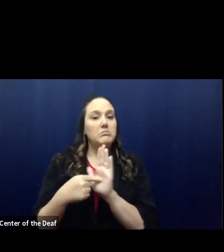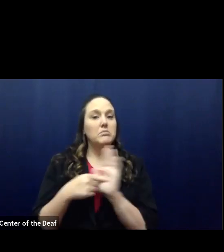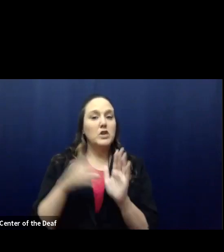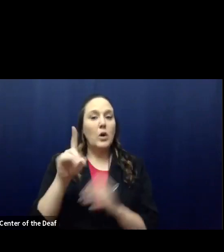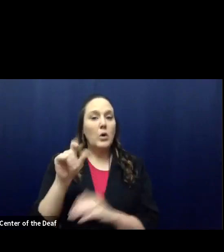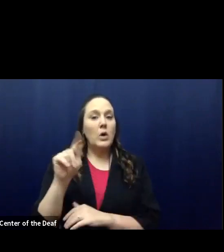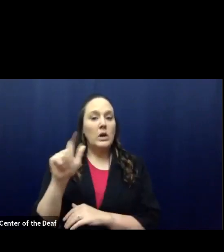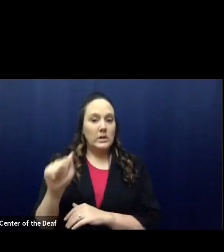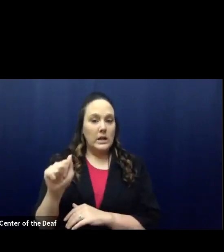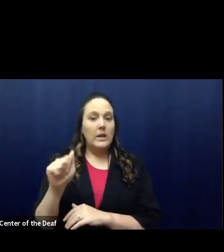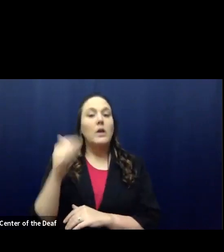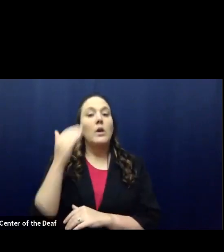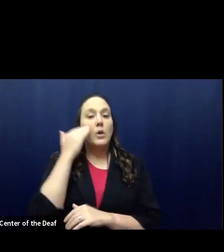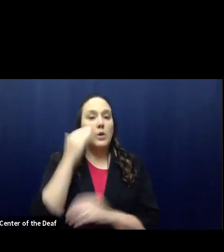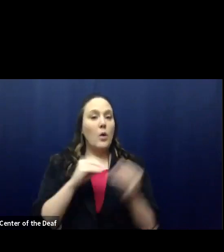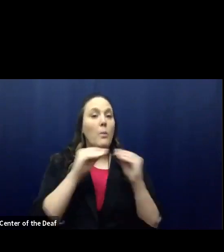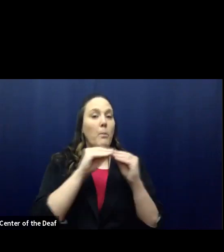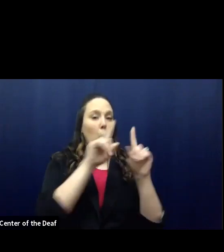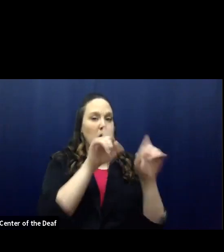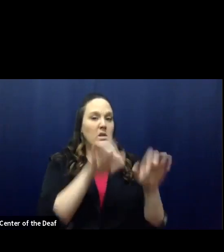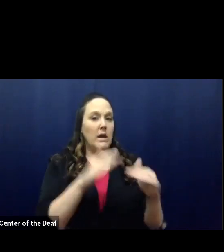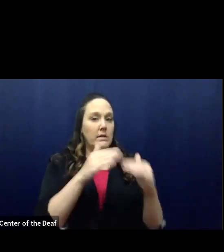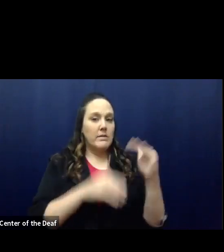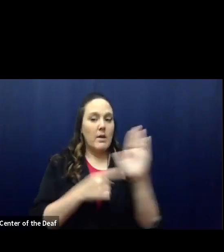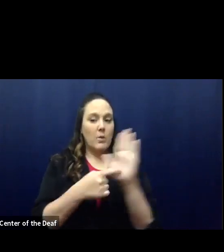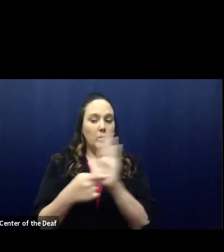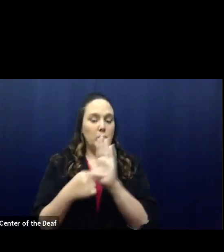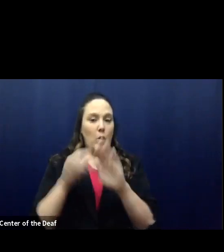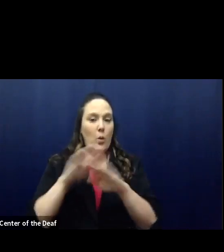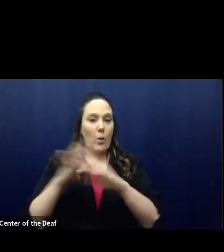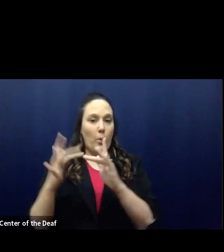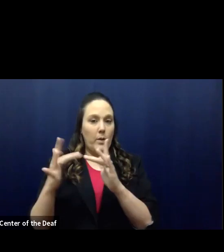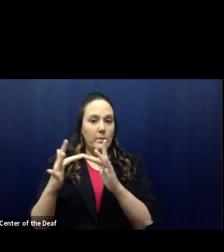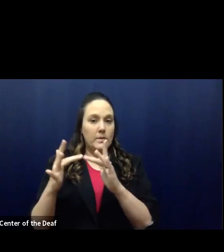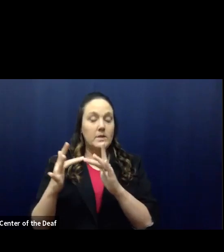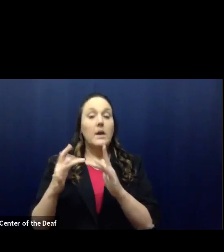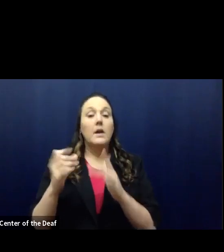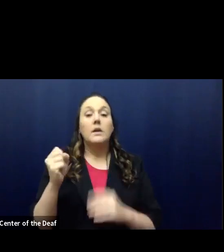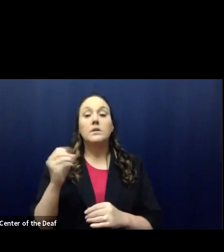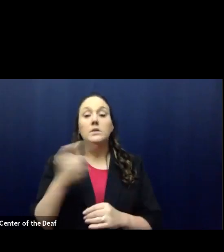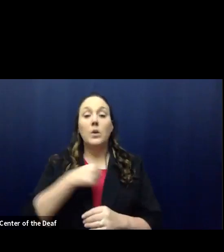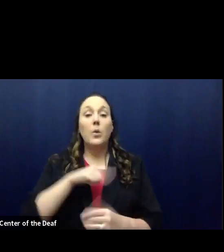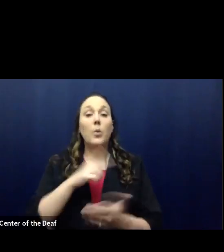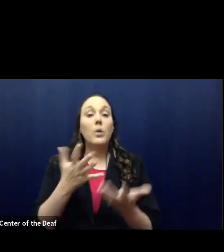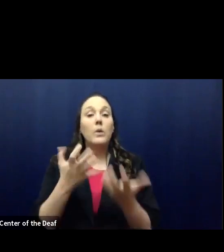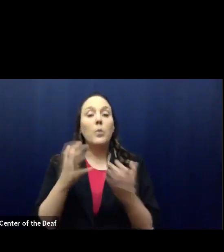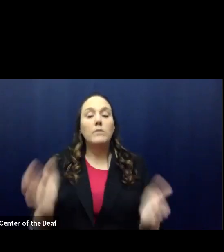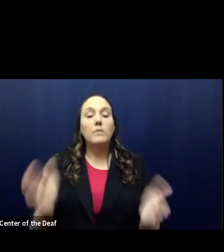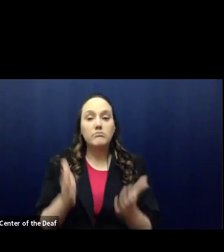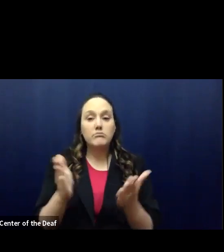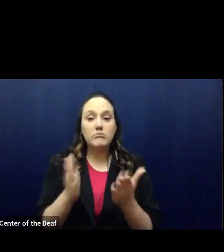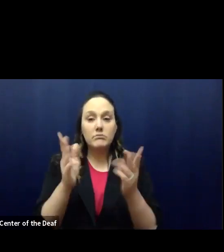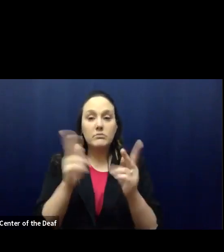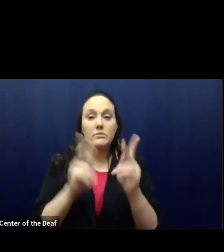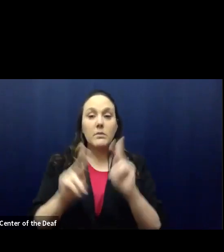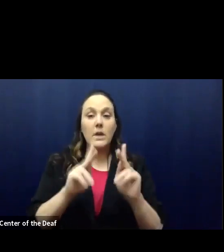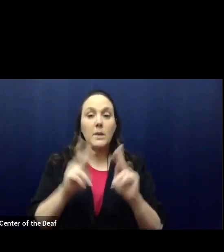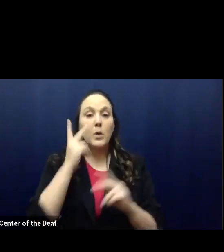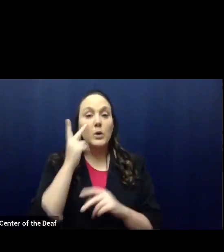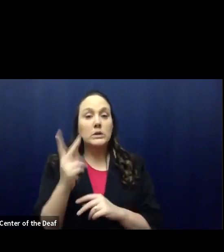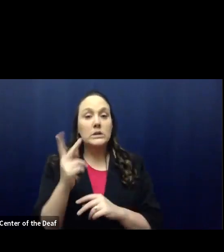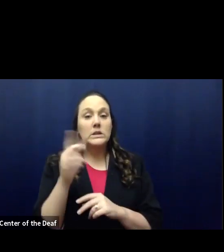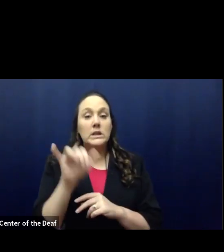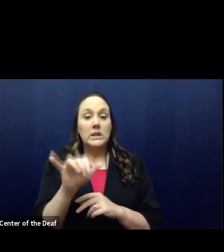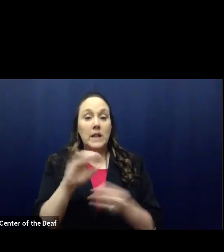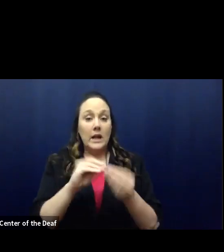We know that there's more tests happening in the community. So we want to to encourage people to see this as the number